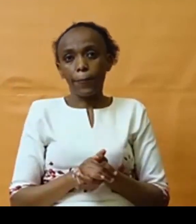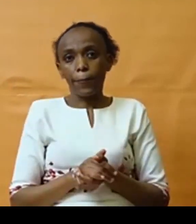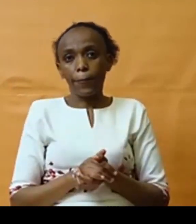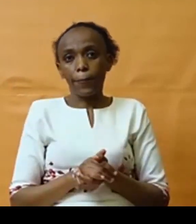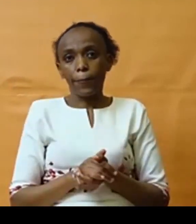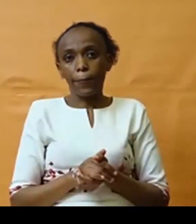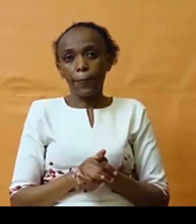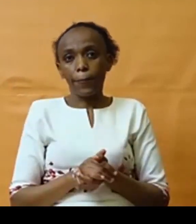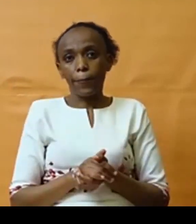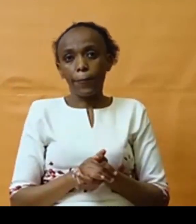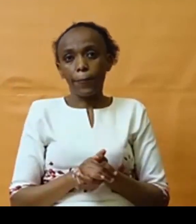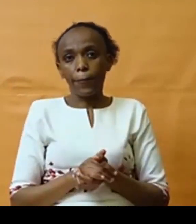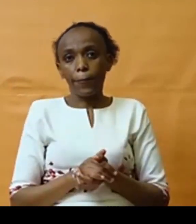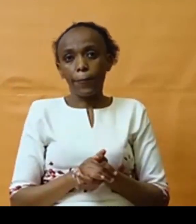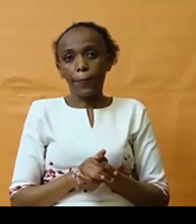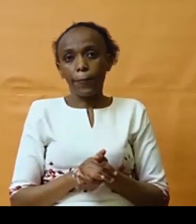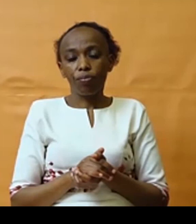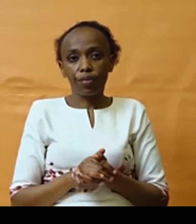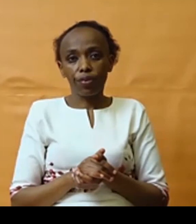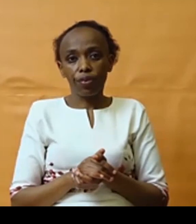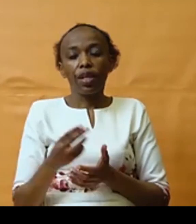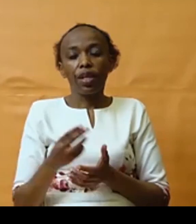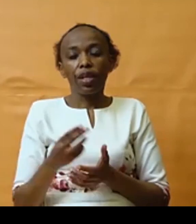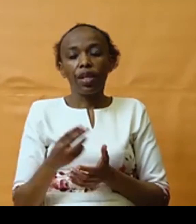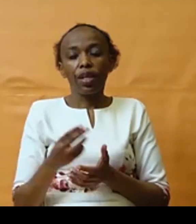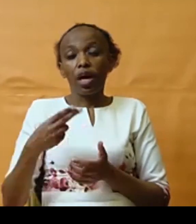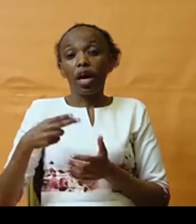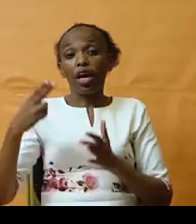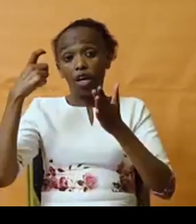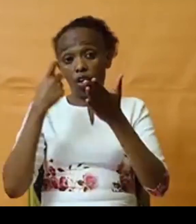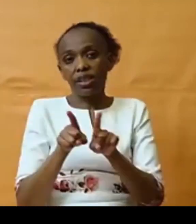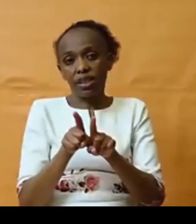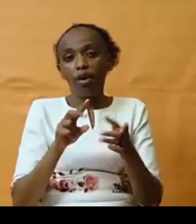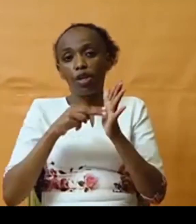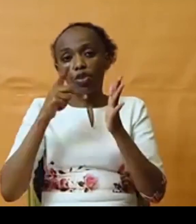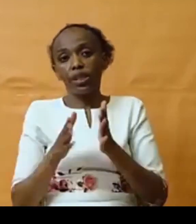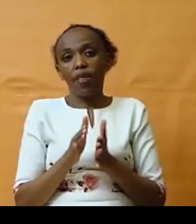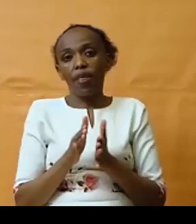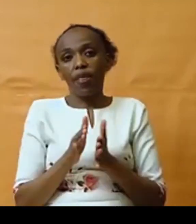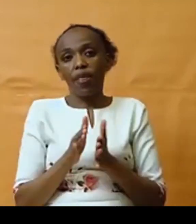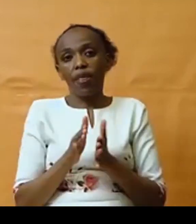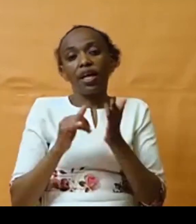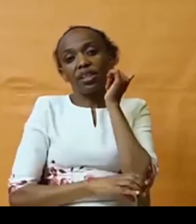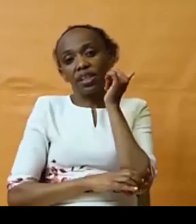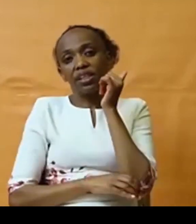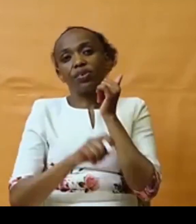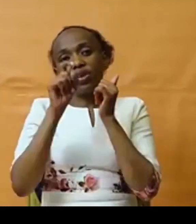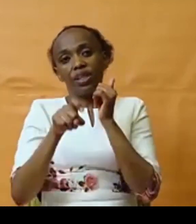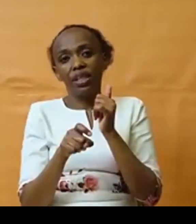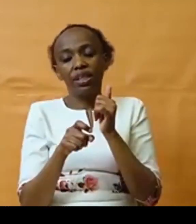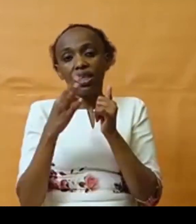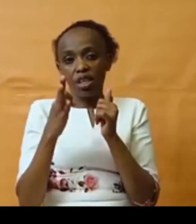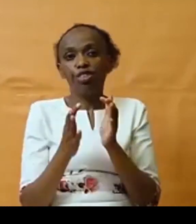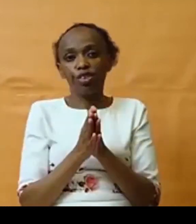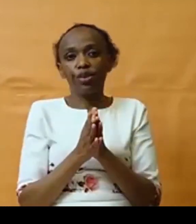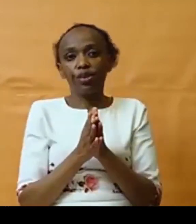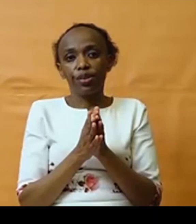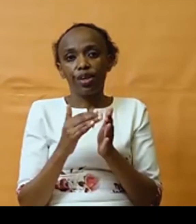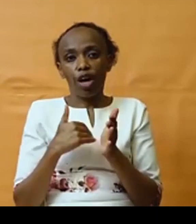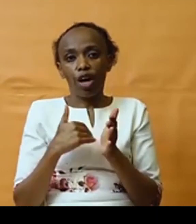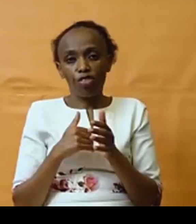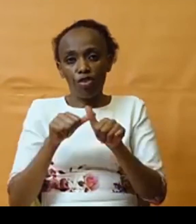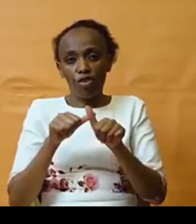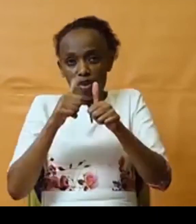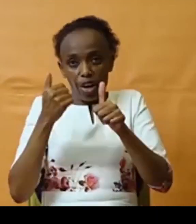The high cost as well means that countries considered they would need to